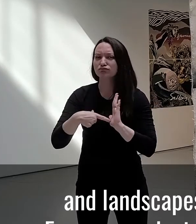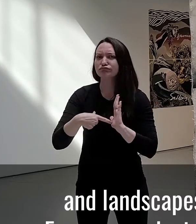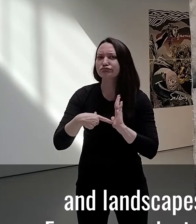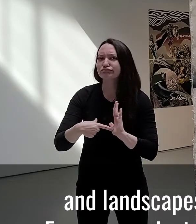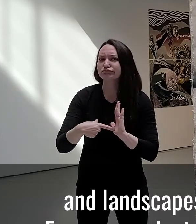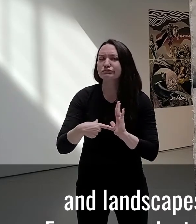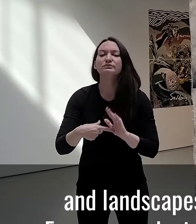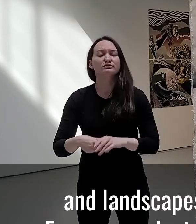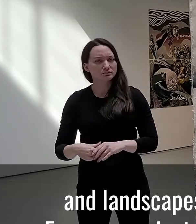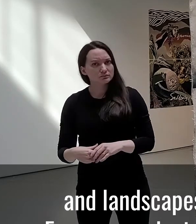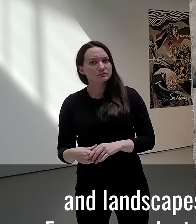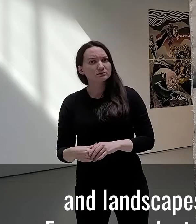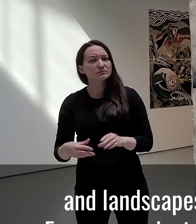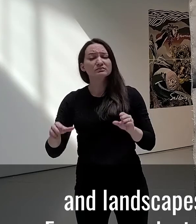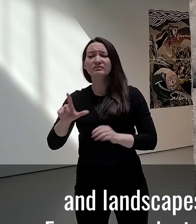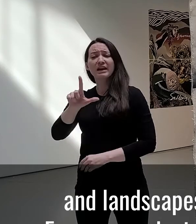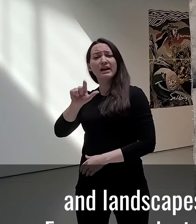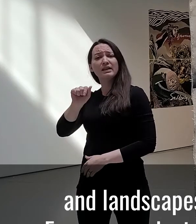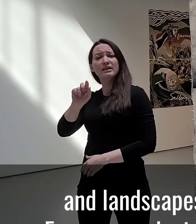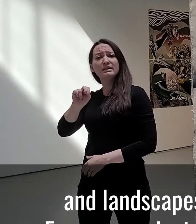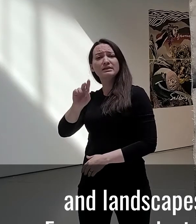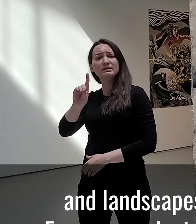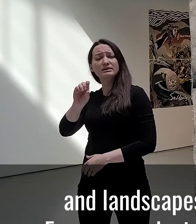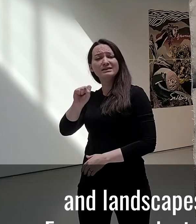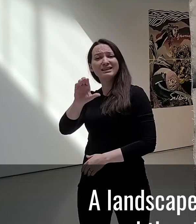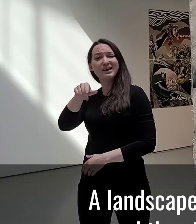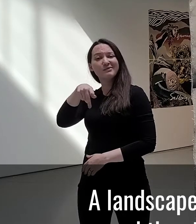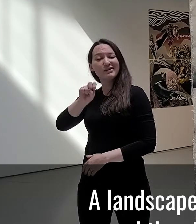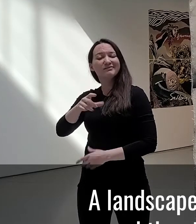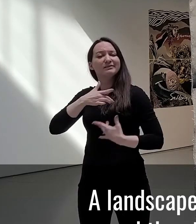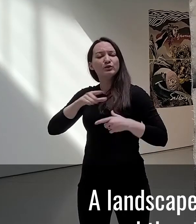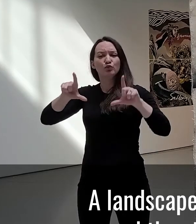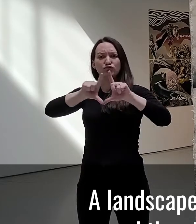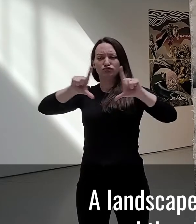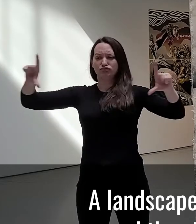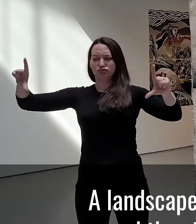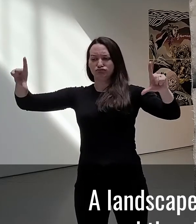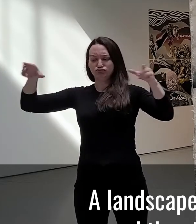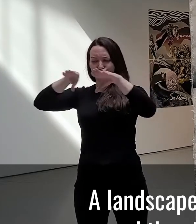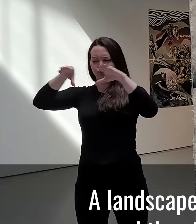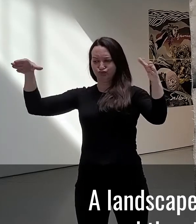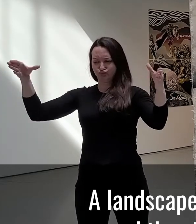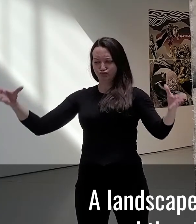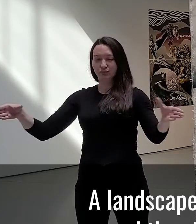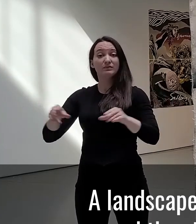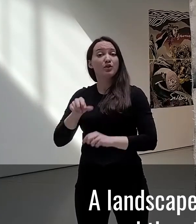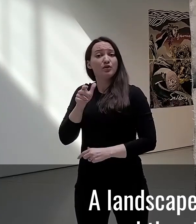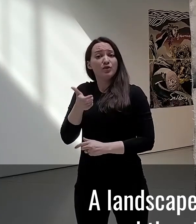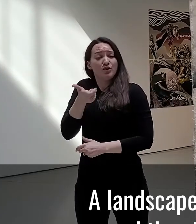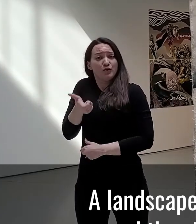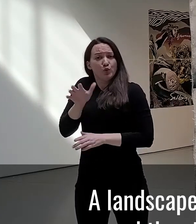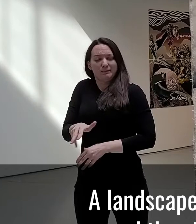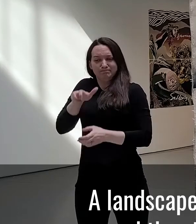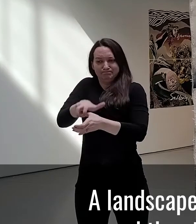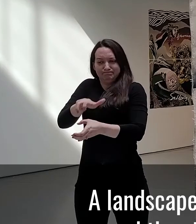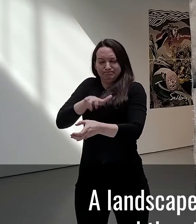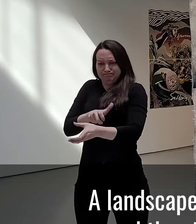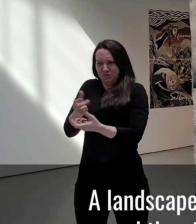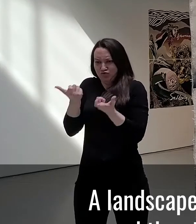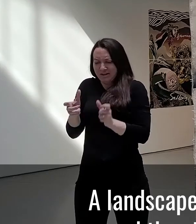of representation. A landscape is typically horizontal, and the viewer is outside of